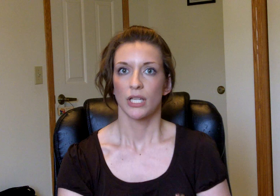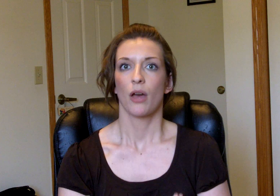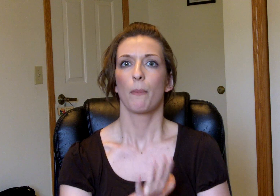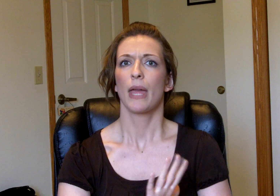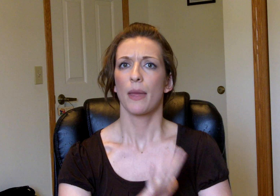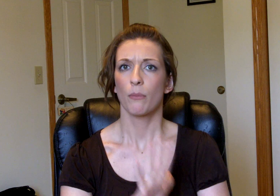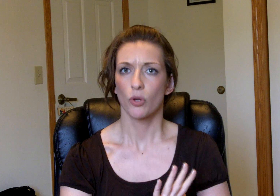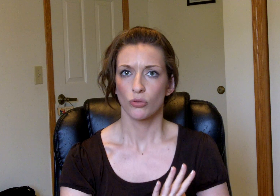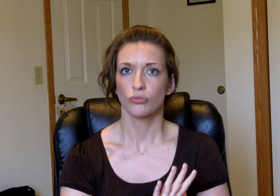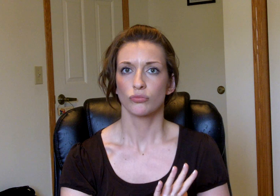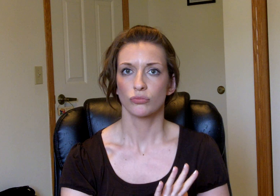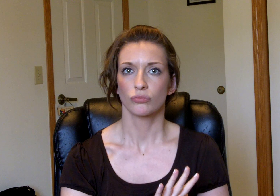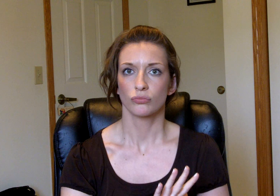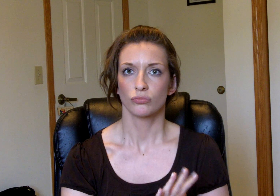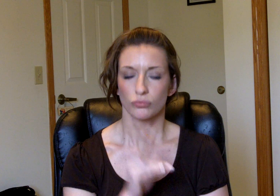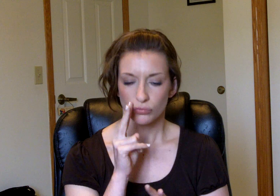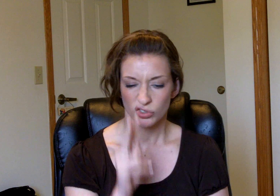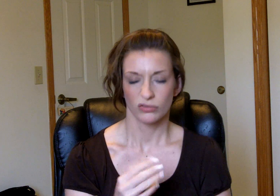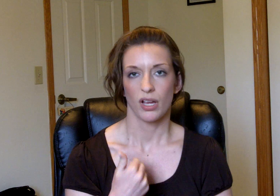And I got the same picture, different color.